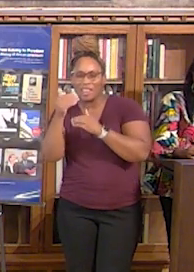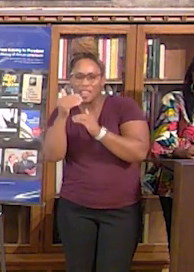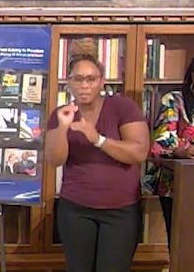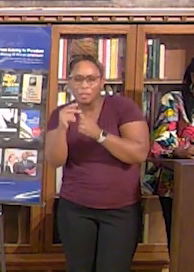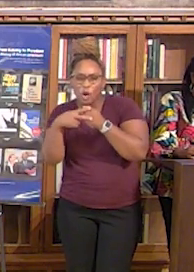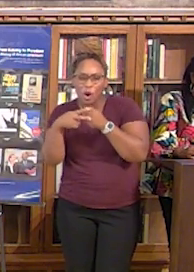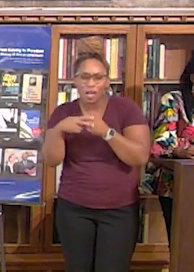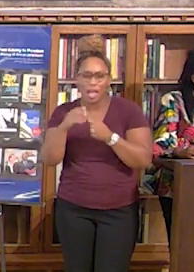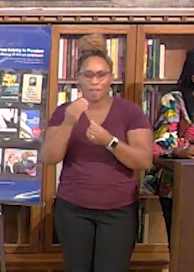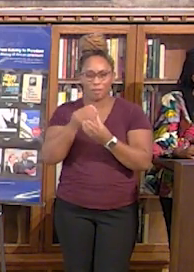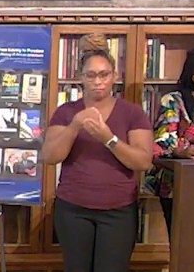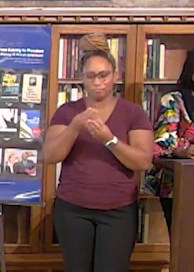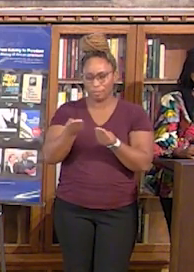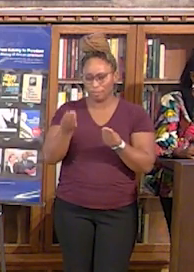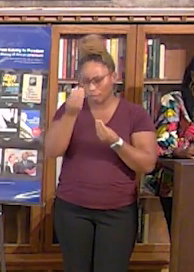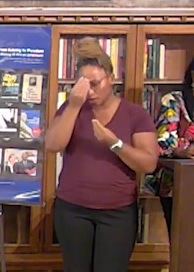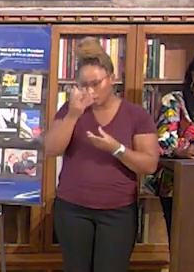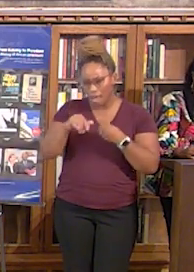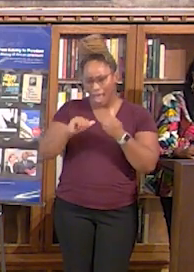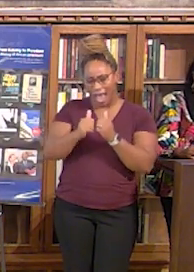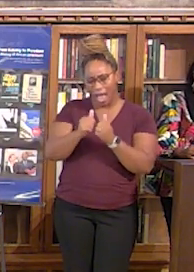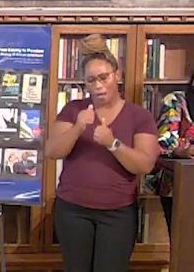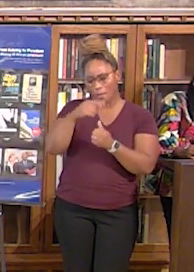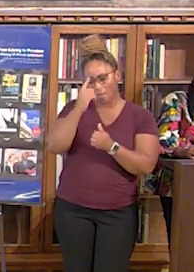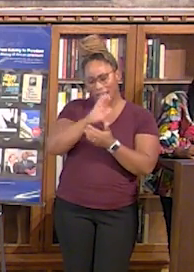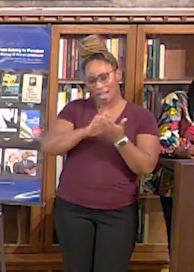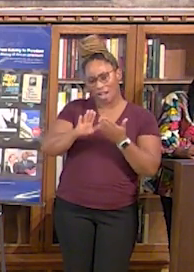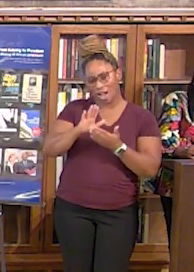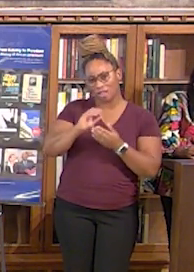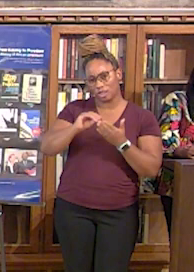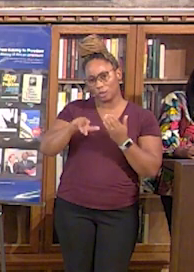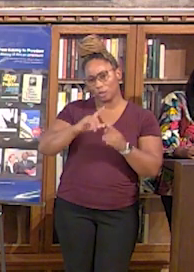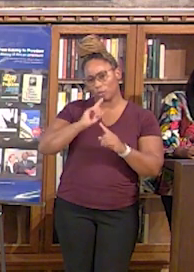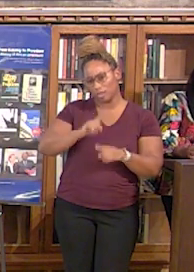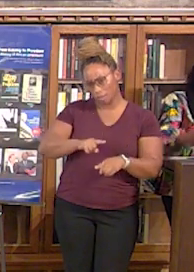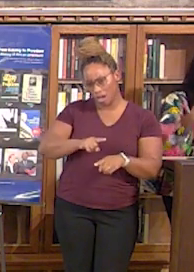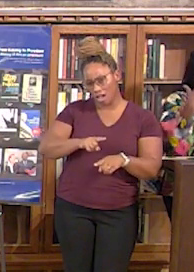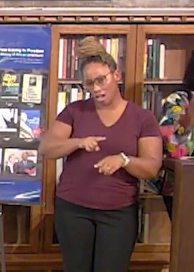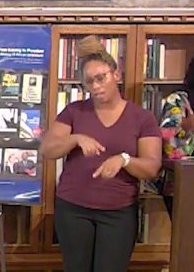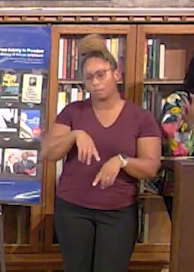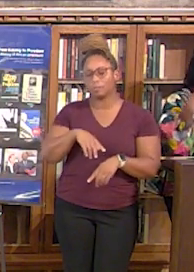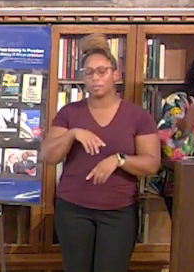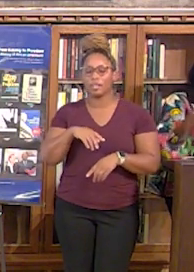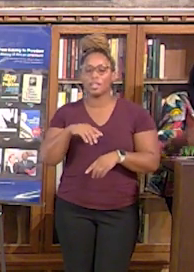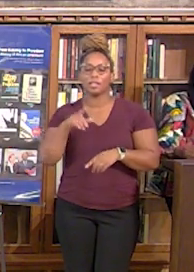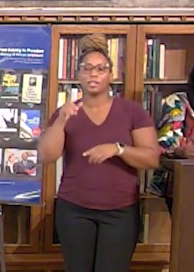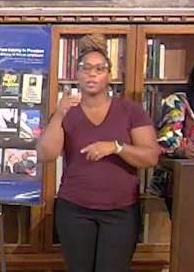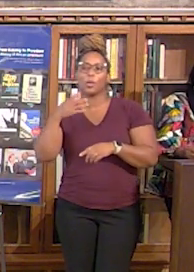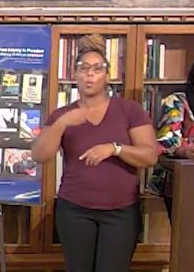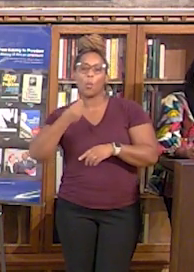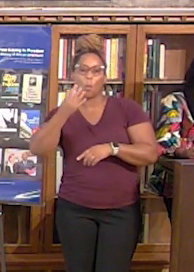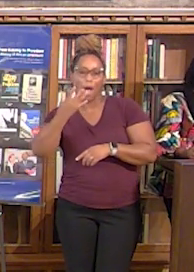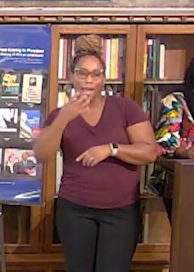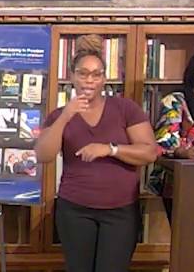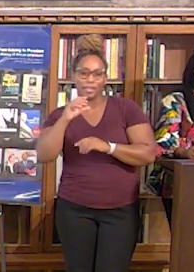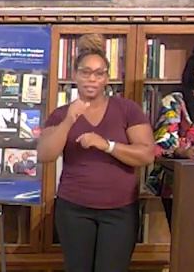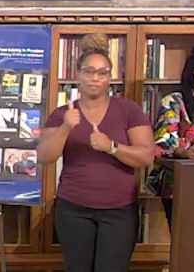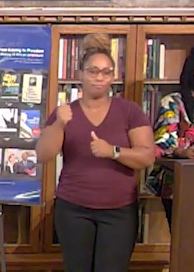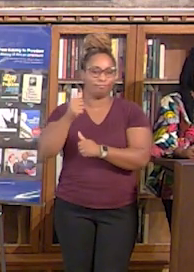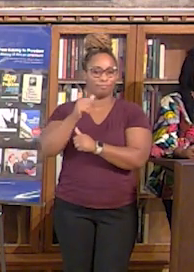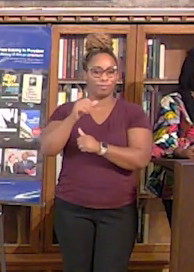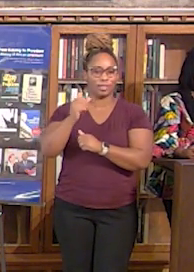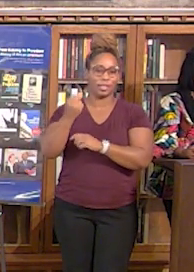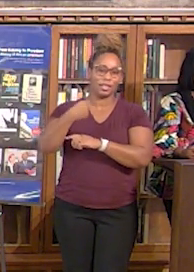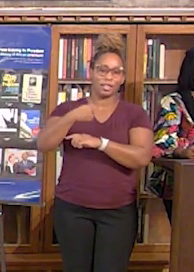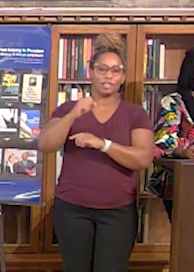archival materials about how black college students responded to Black um or responded to white supremacy during the inner